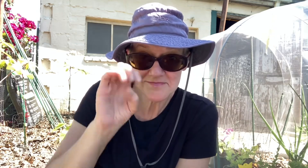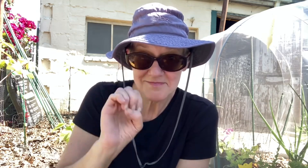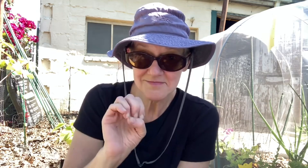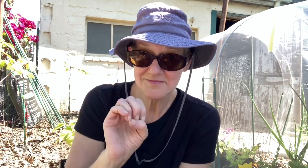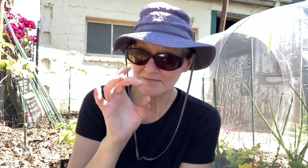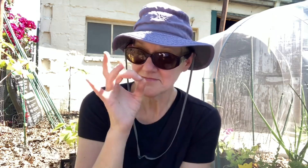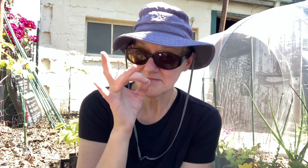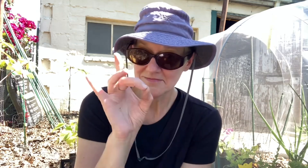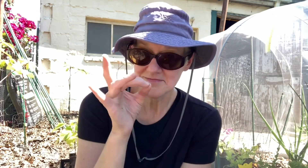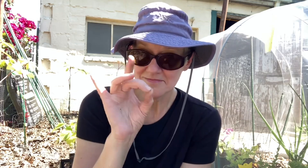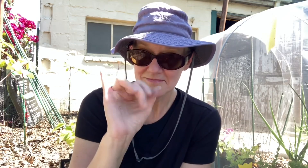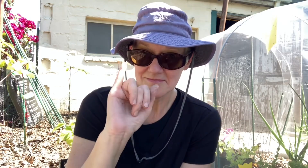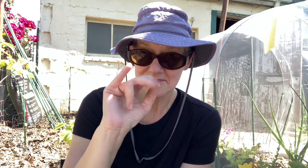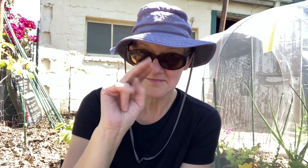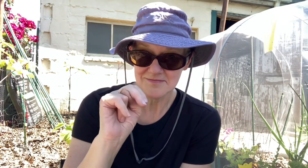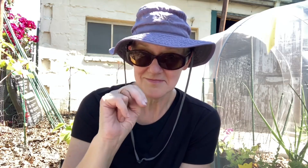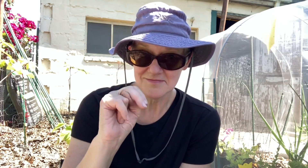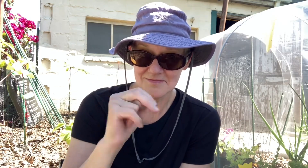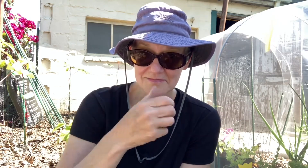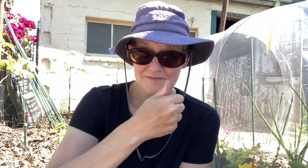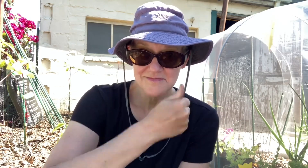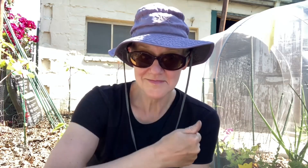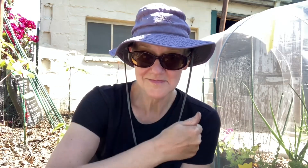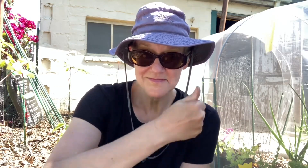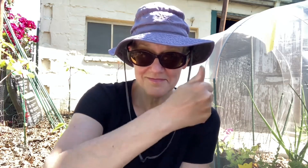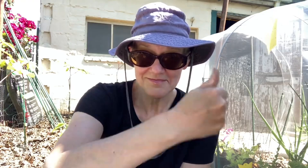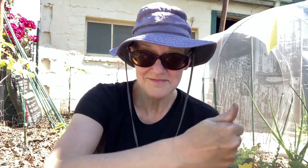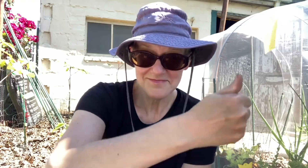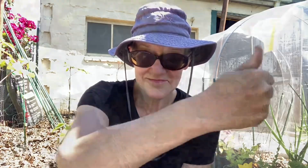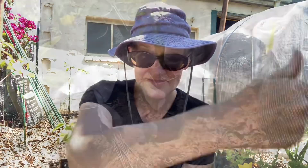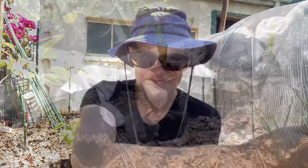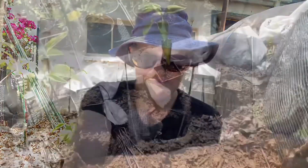them 18 inches apart.